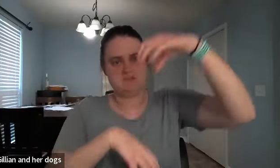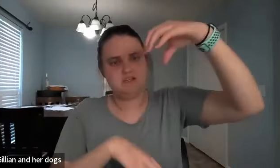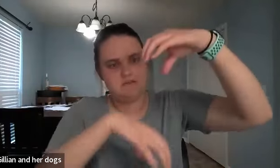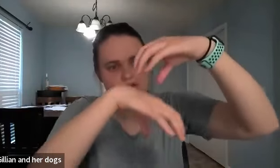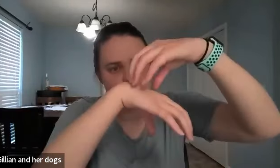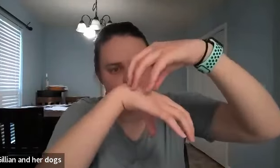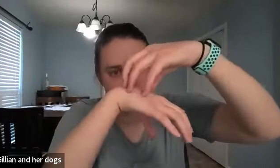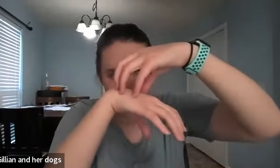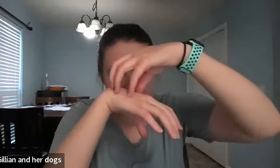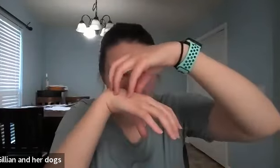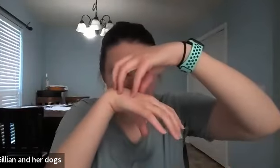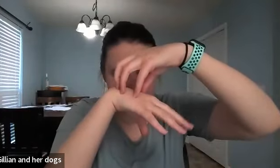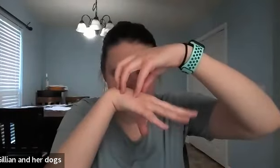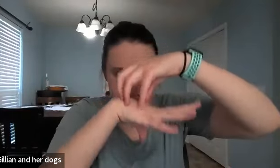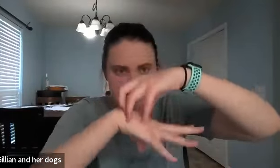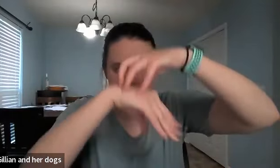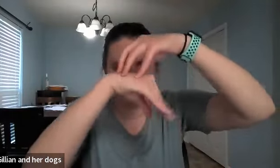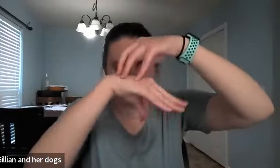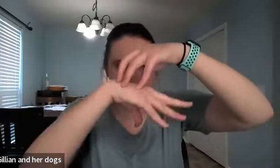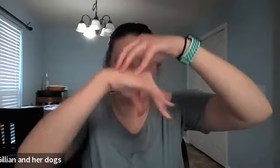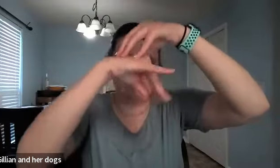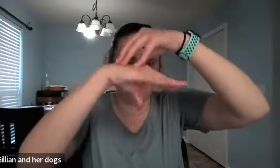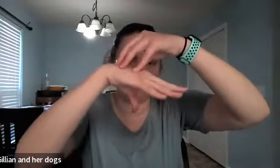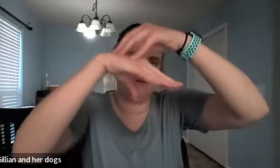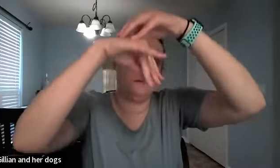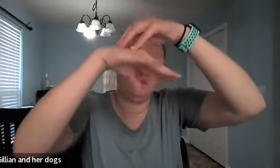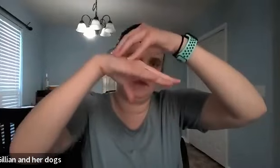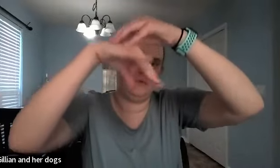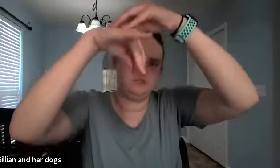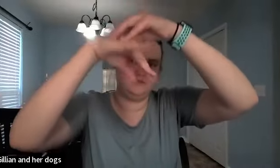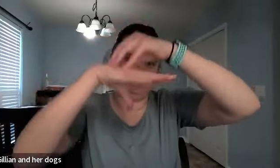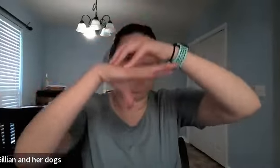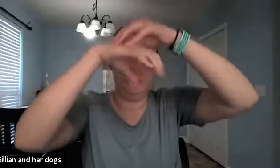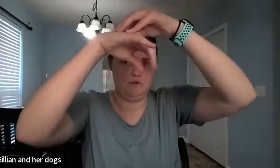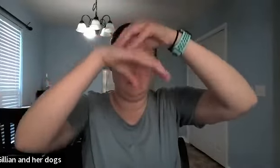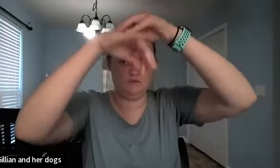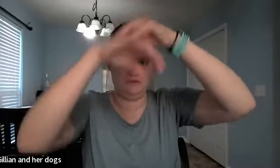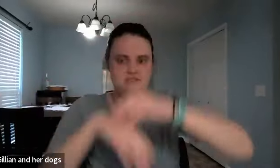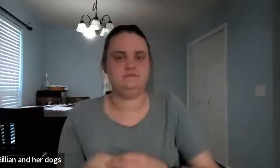like you have a little, like the head of the octopus, and then your fingers are moving that motion. Octopus.